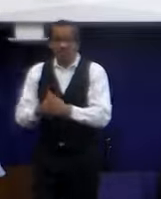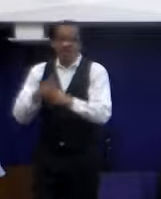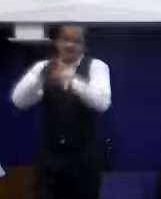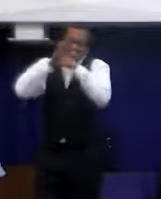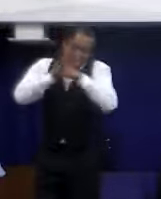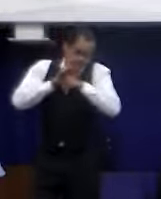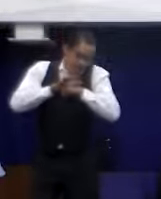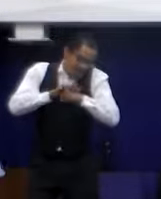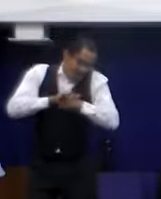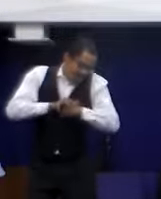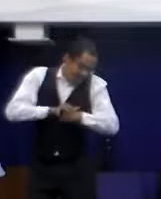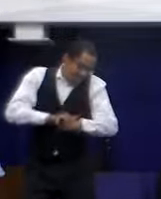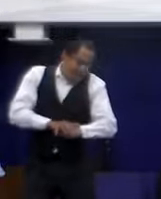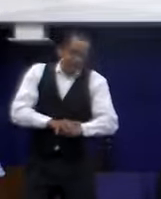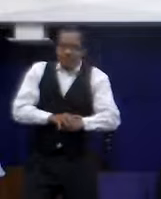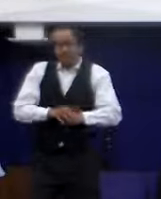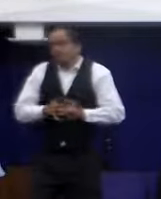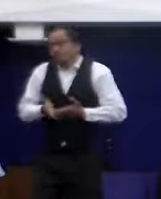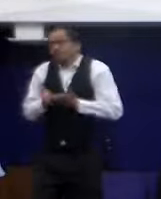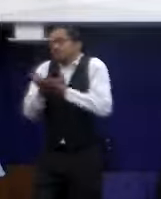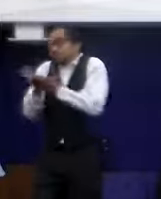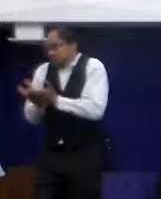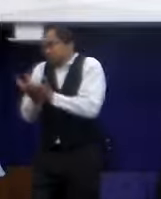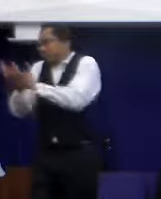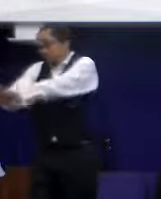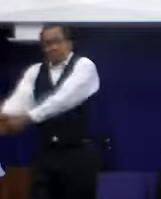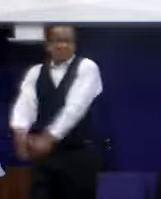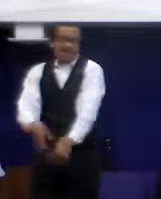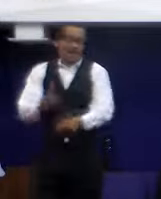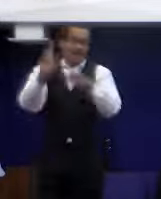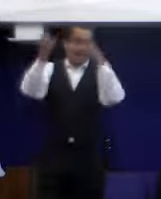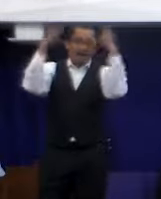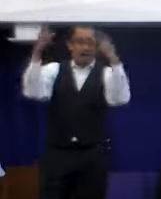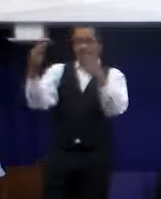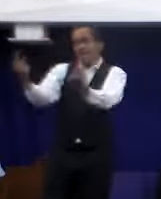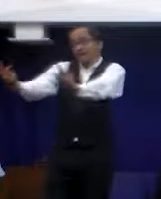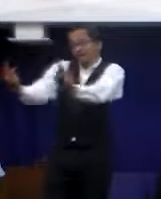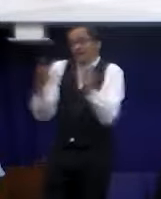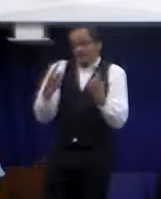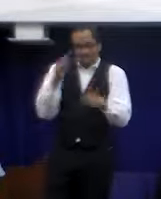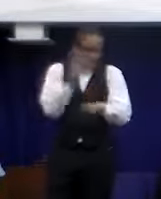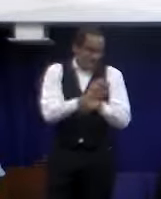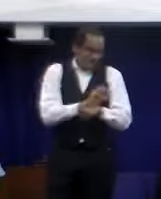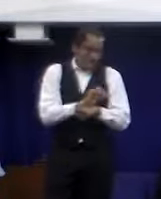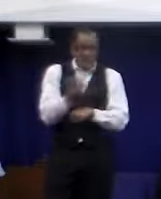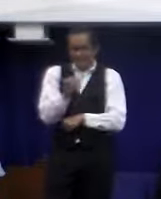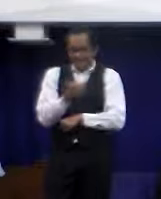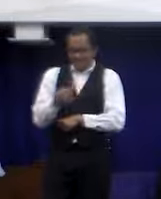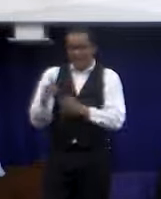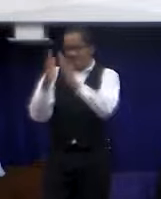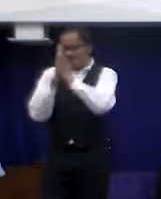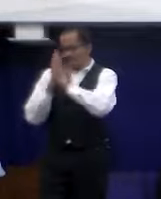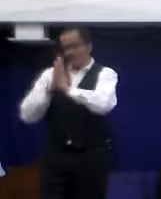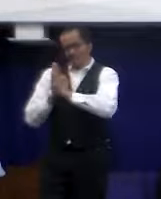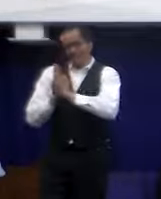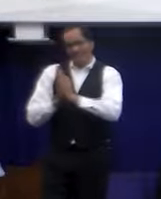then they won't let you float like you ought to float. Hallelujah. They won't let you come to church like you ought to. They won't let you pray like you ought to. They